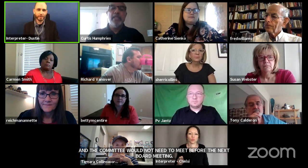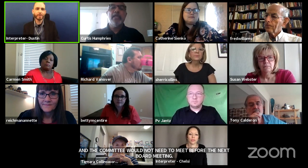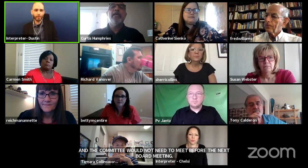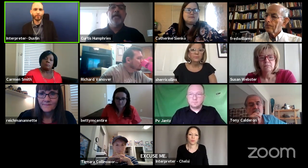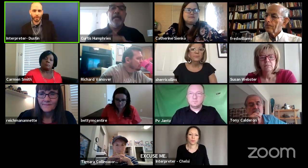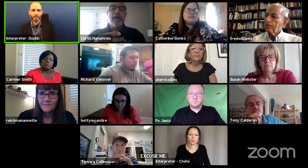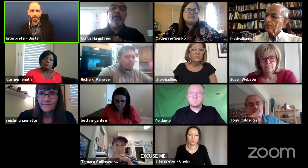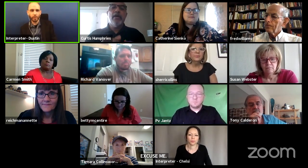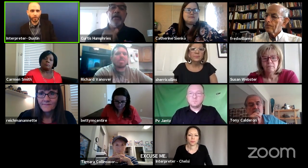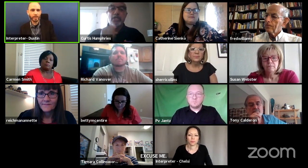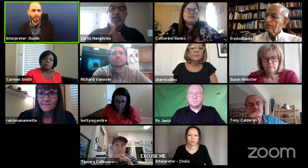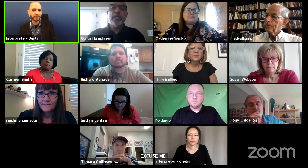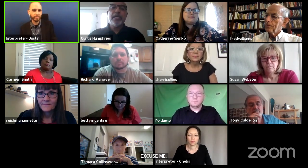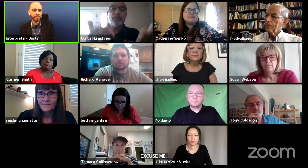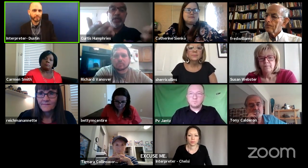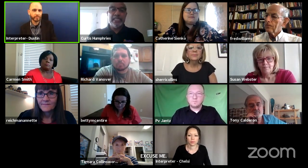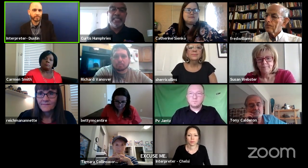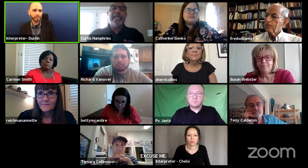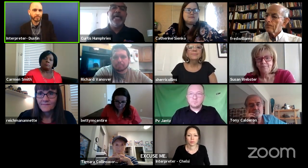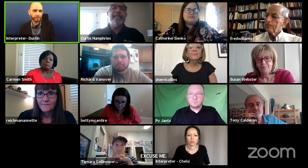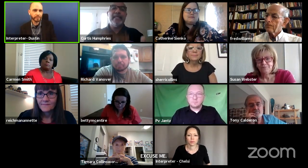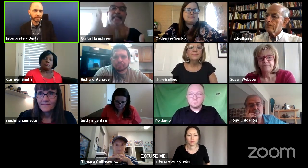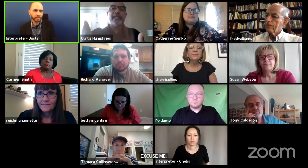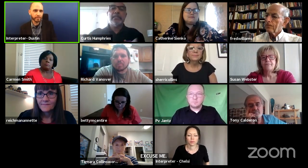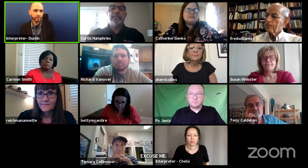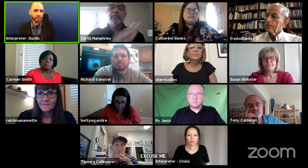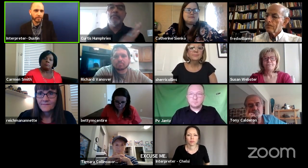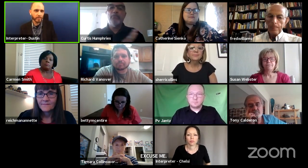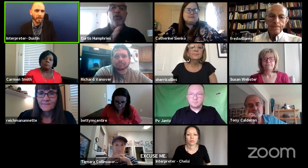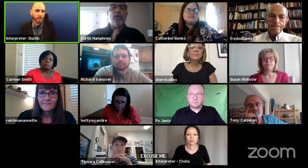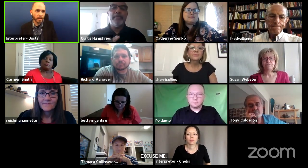meet before the next board meeting.